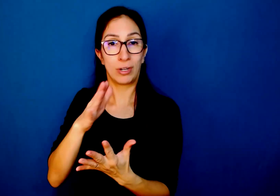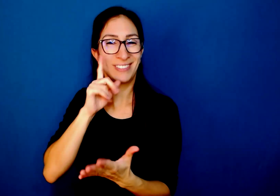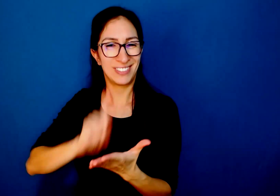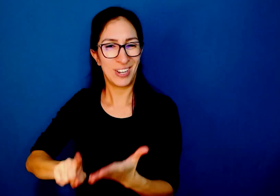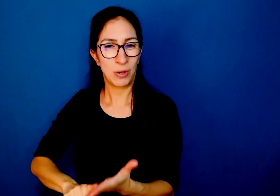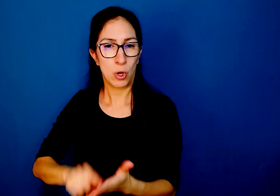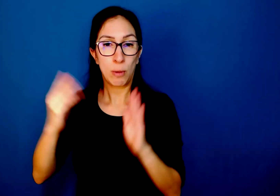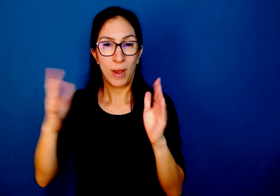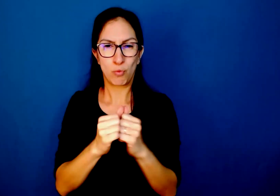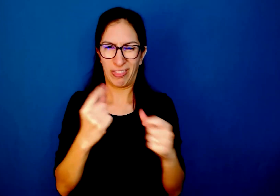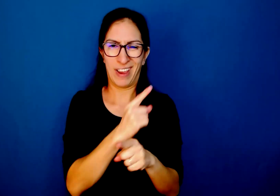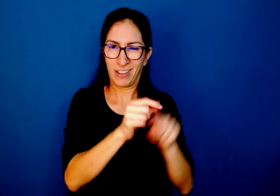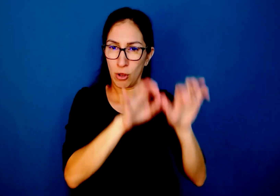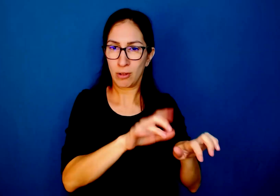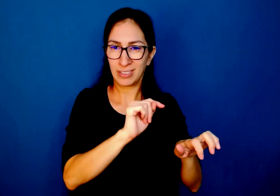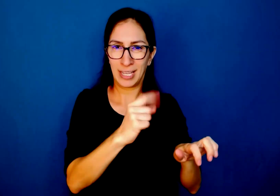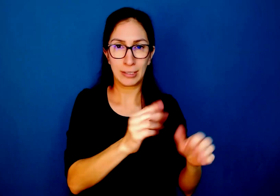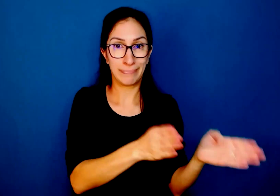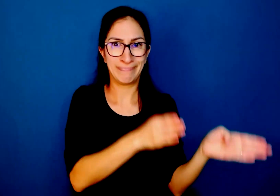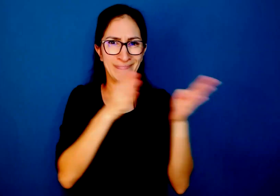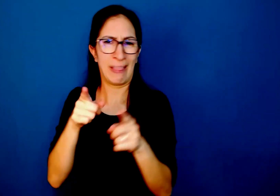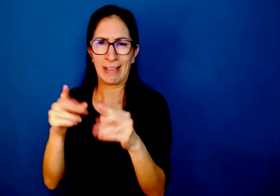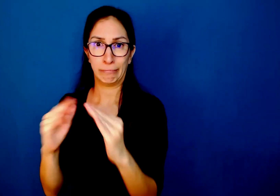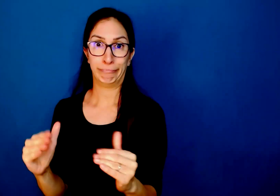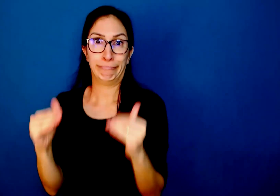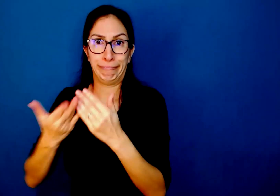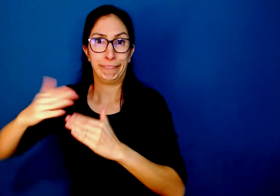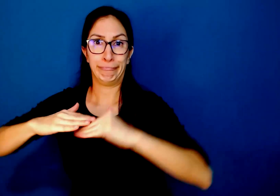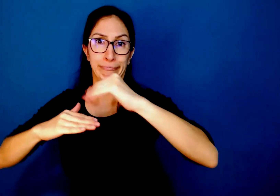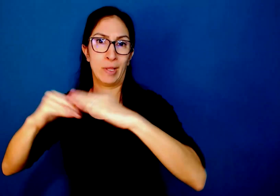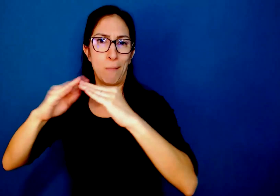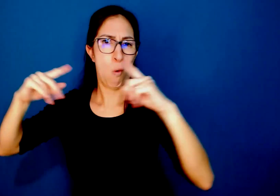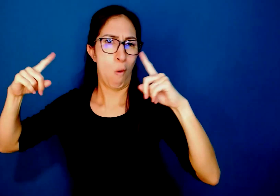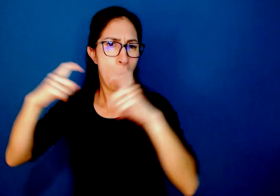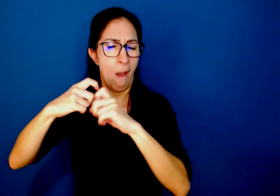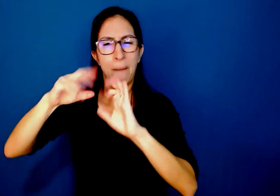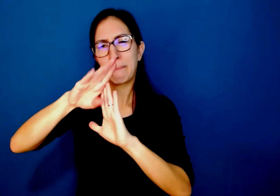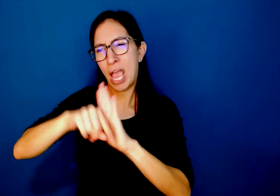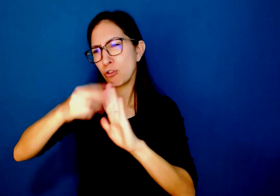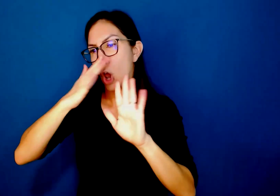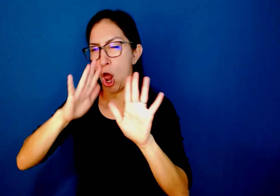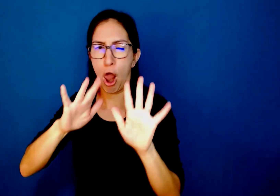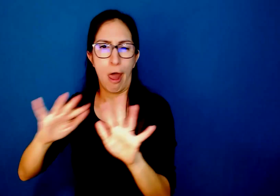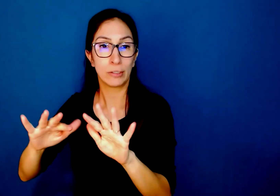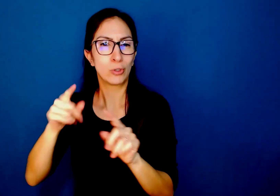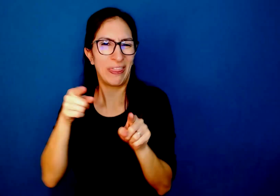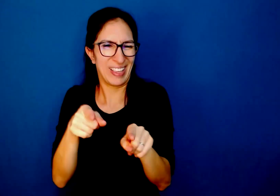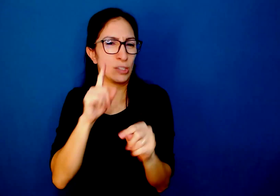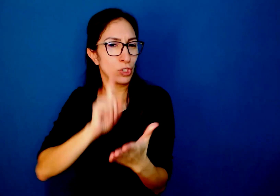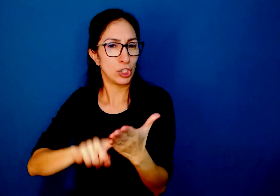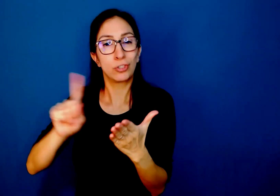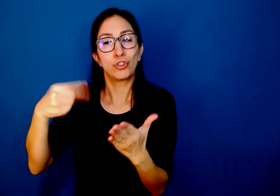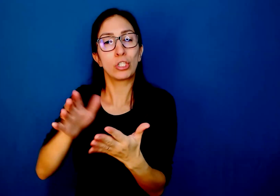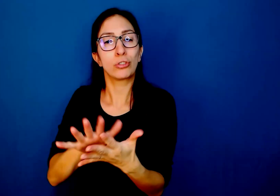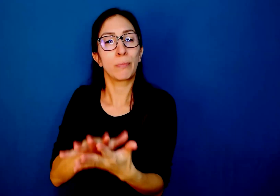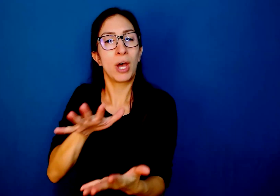text. But again, in this case, with the complicated backgrounds and things, just going with the contrast checker tool.